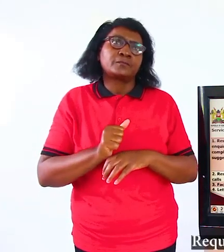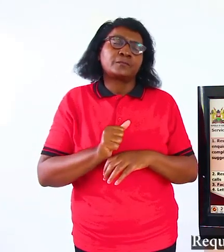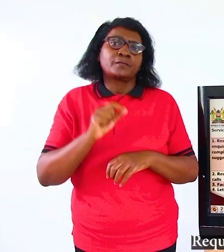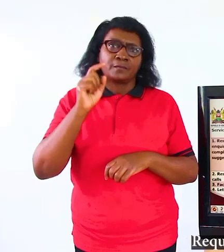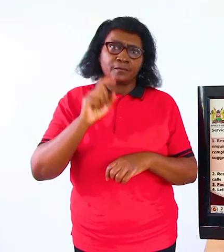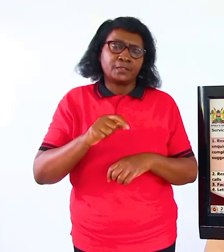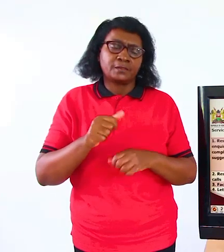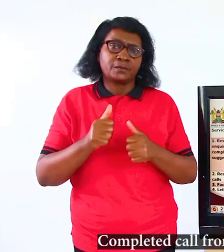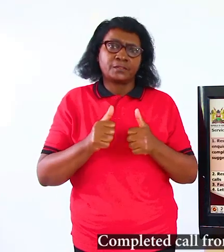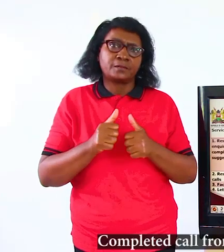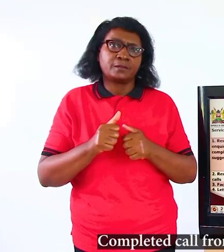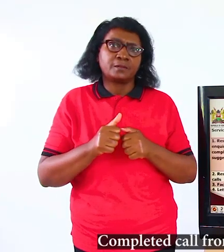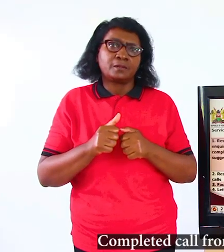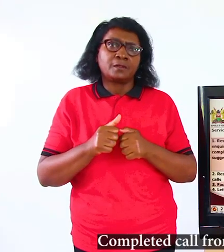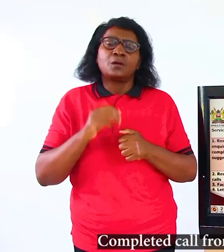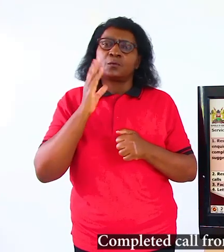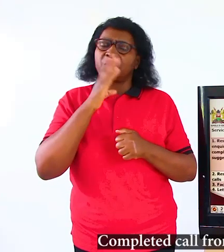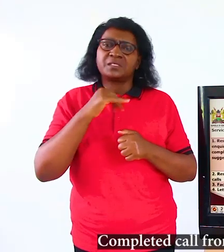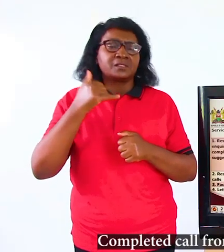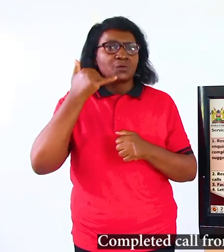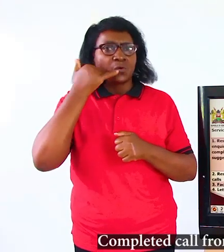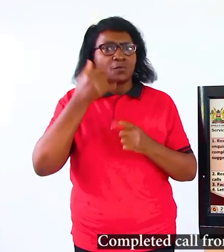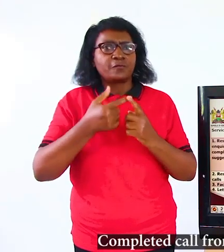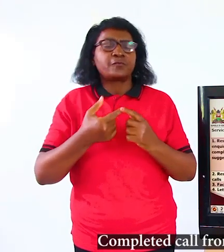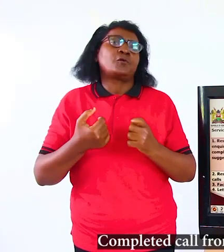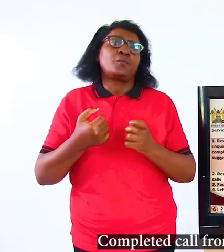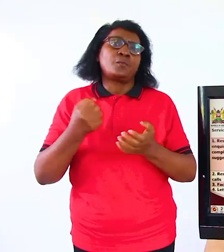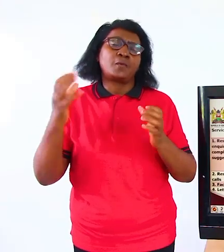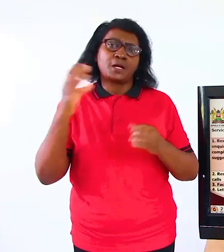Requirement: completed call from customer or staff.